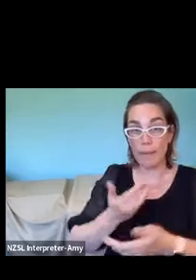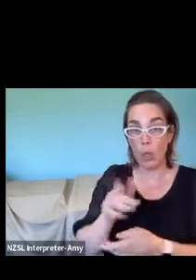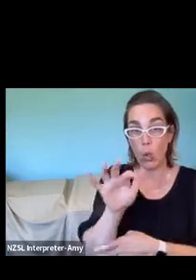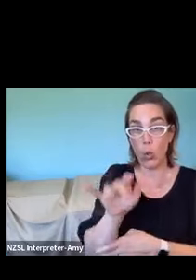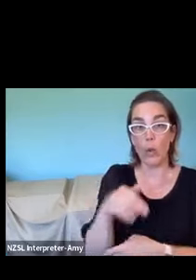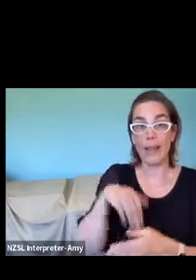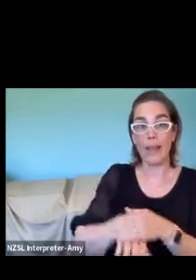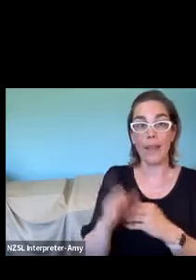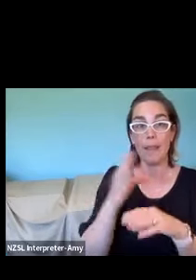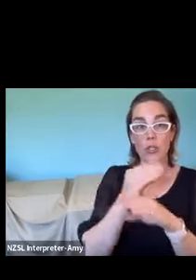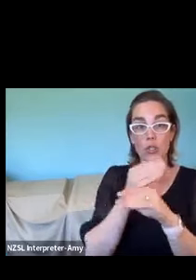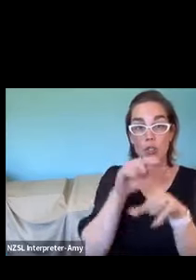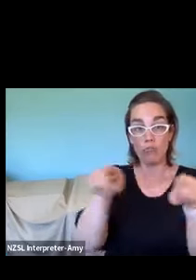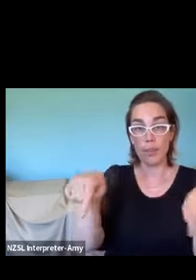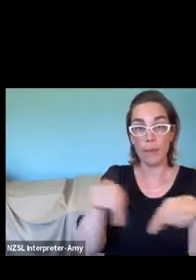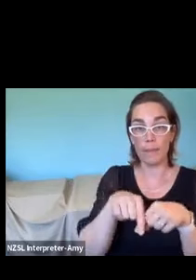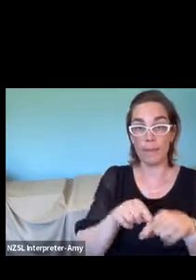room?